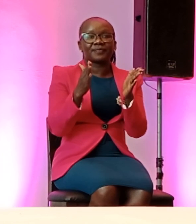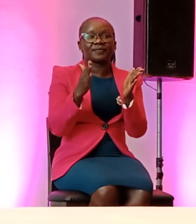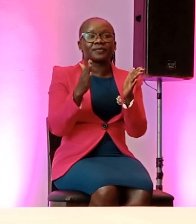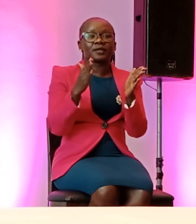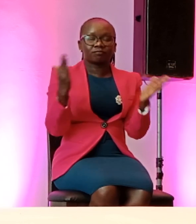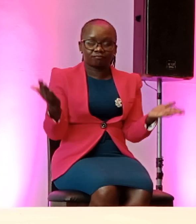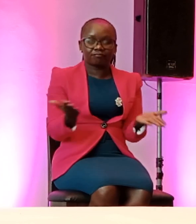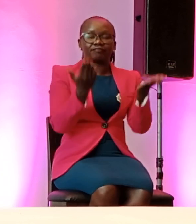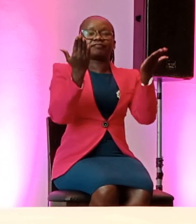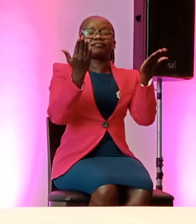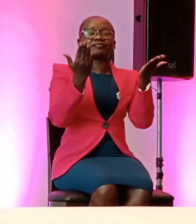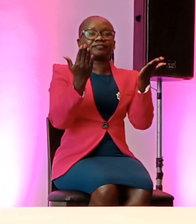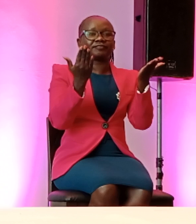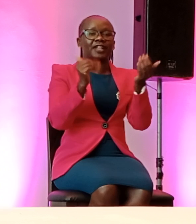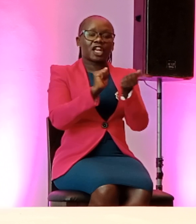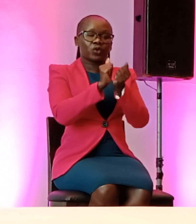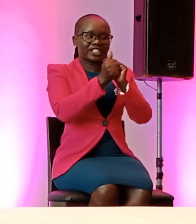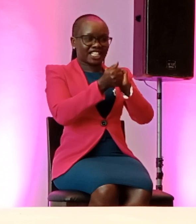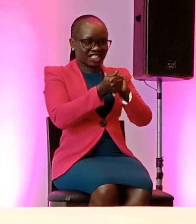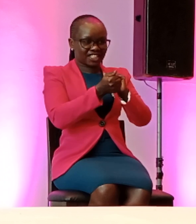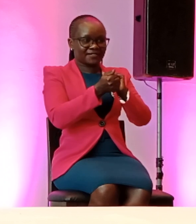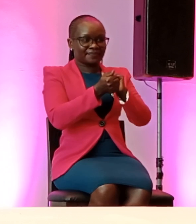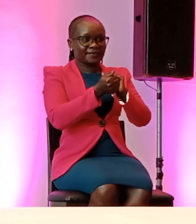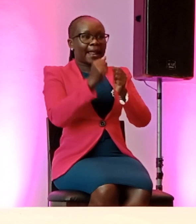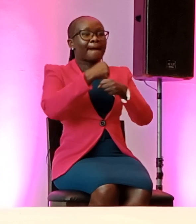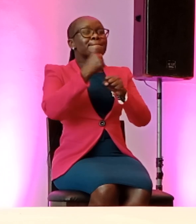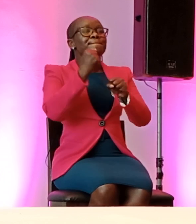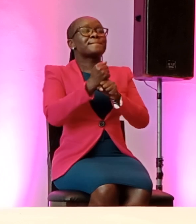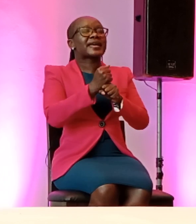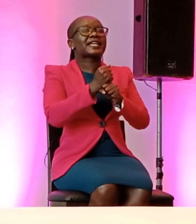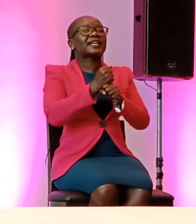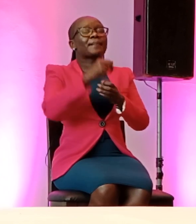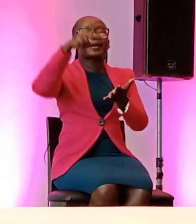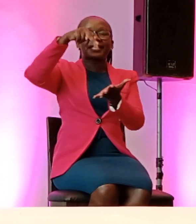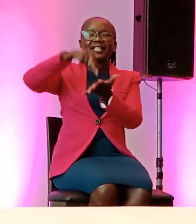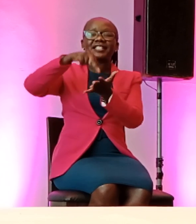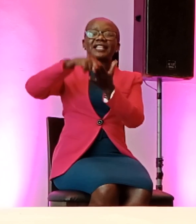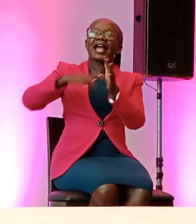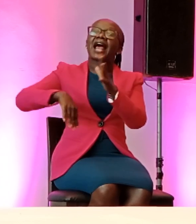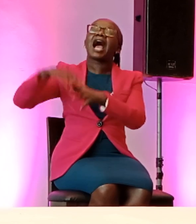them, challenge them, make them stand out.